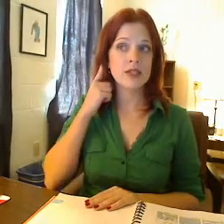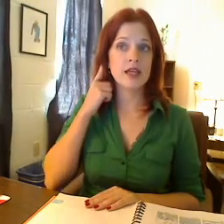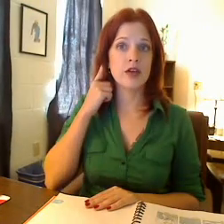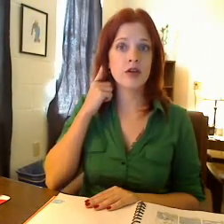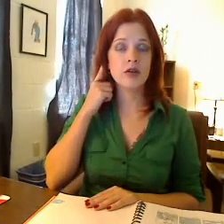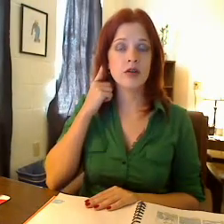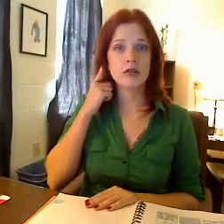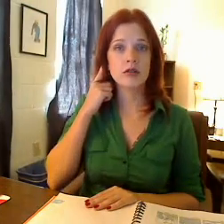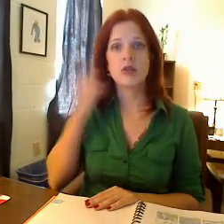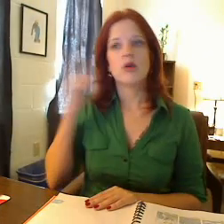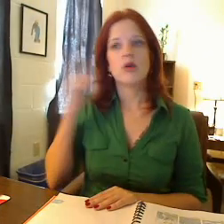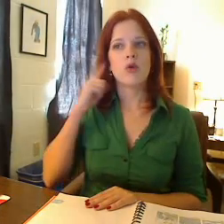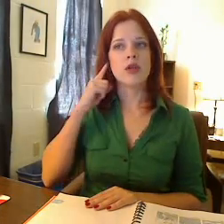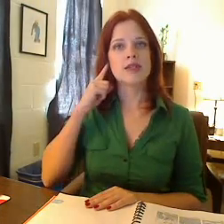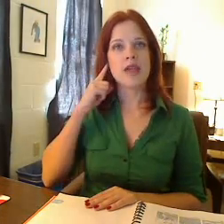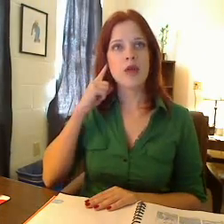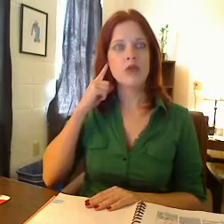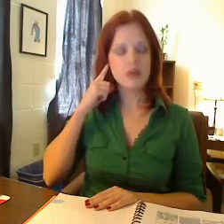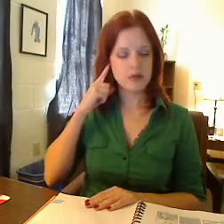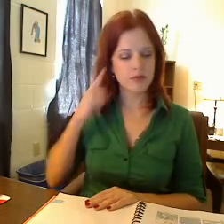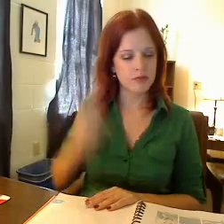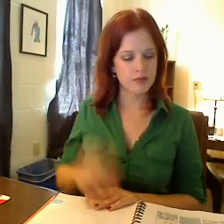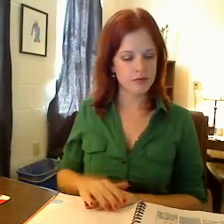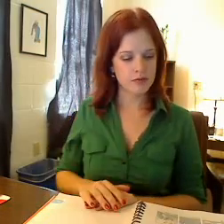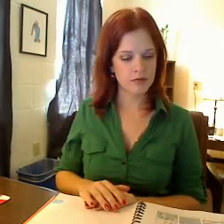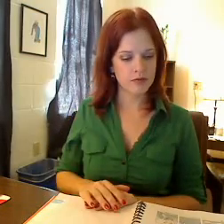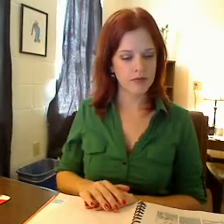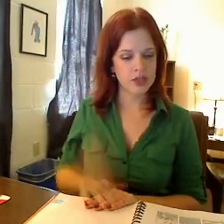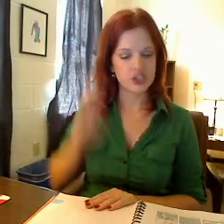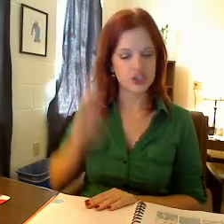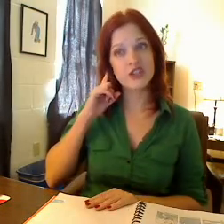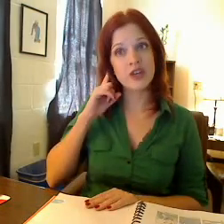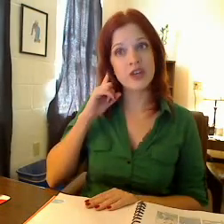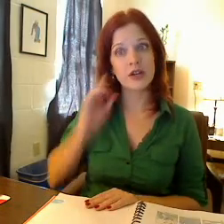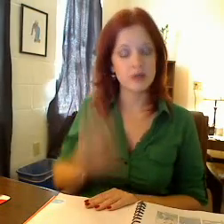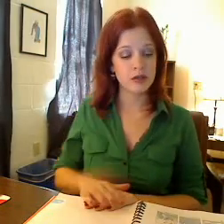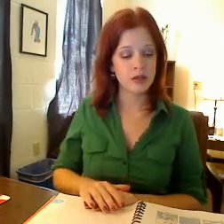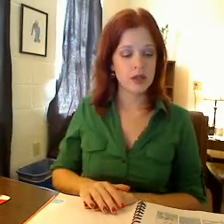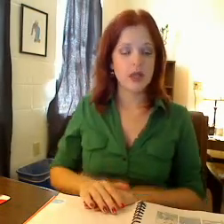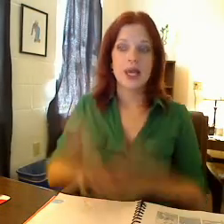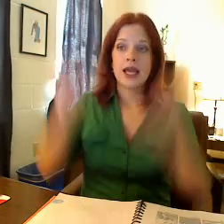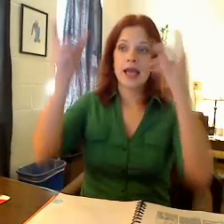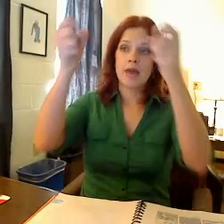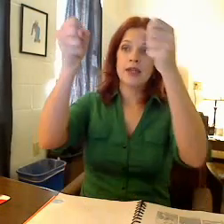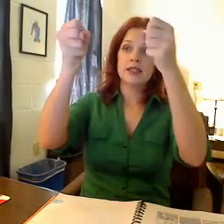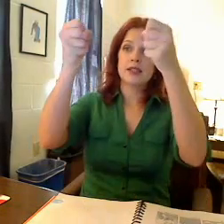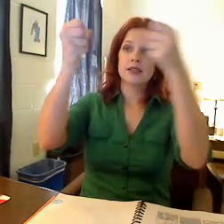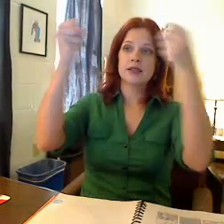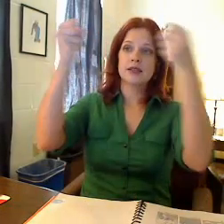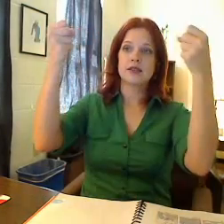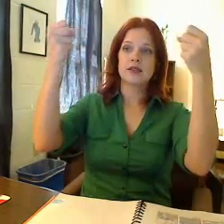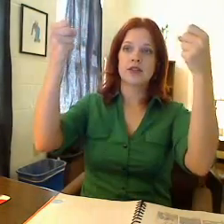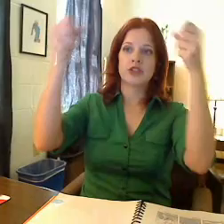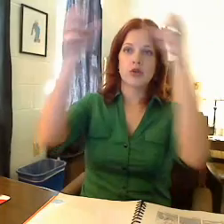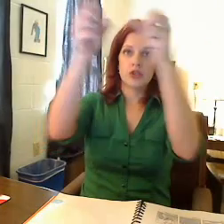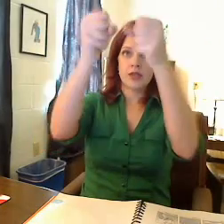To hear, or a sound, just touch your ear. Cabinets, you just hold 2